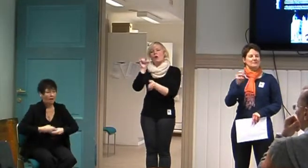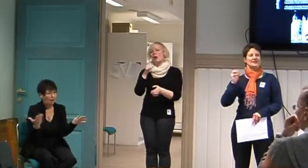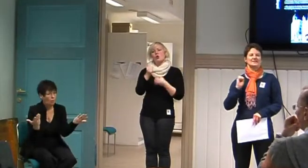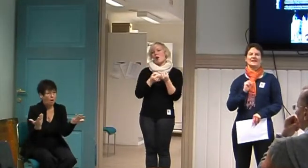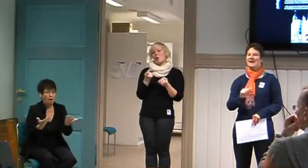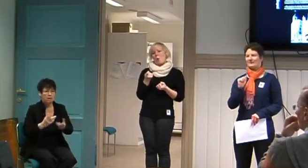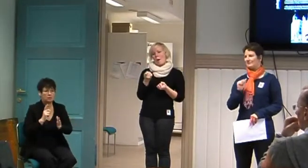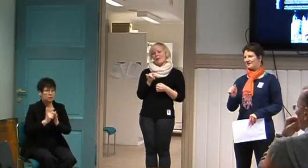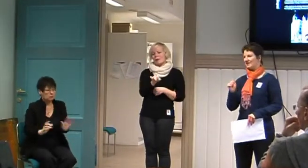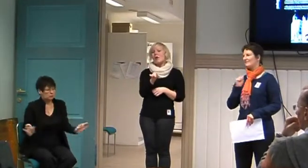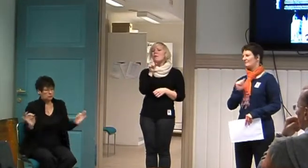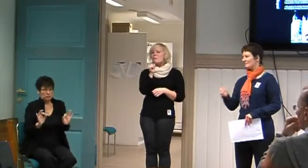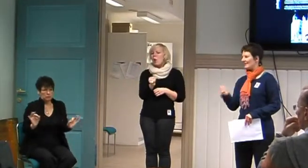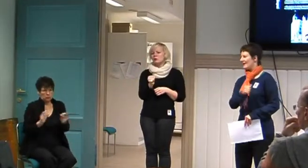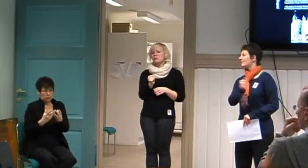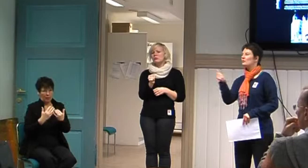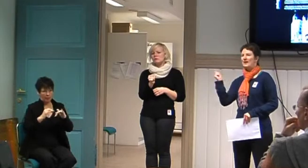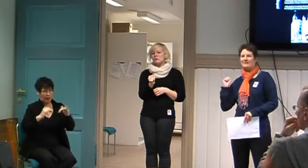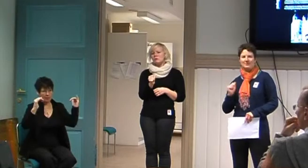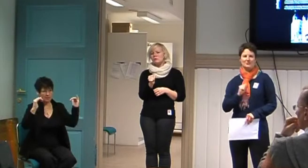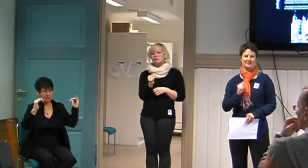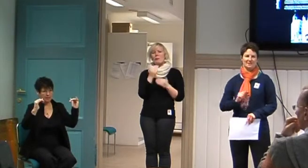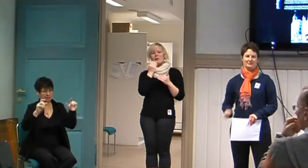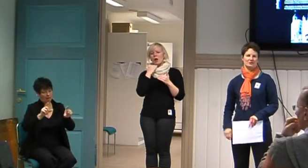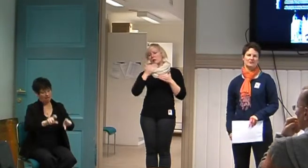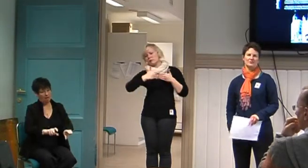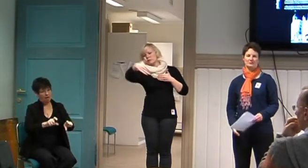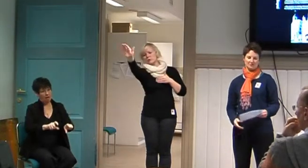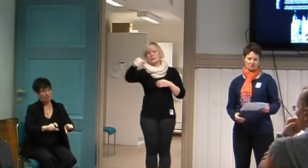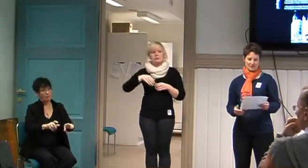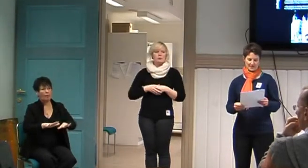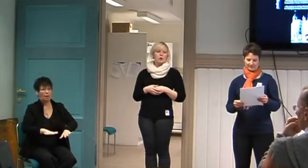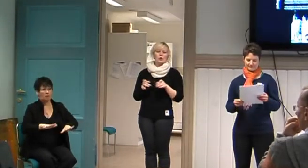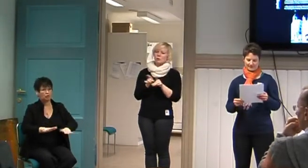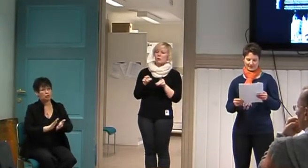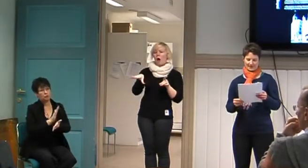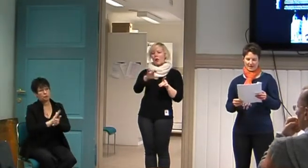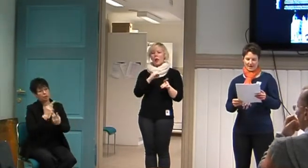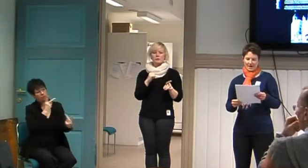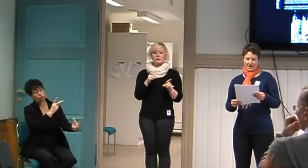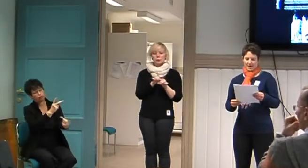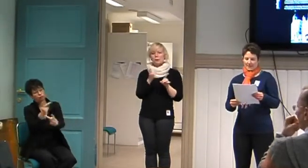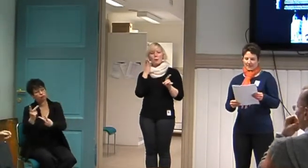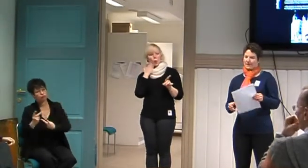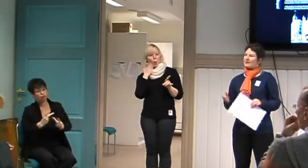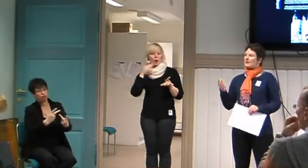with them, because they have to be there for everybody in the country to enjoy.